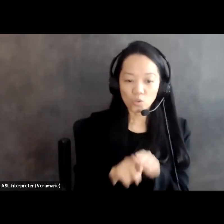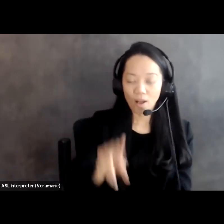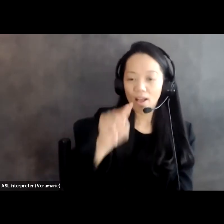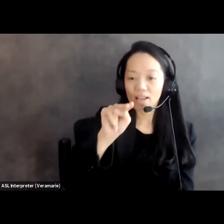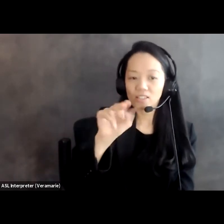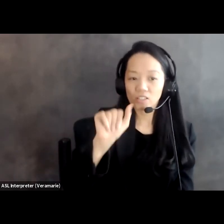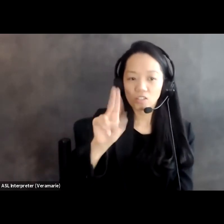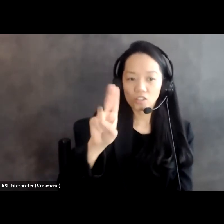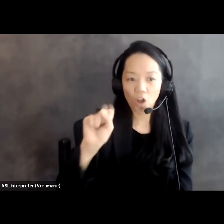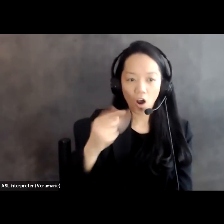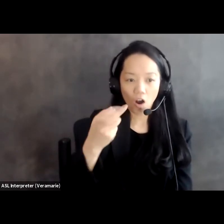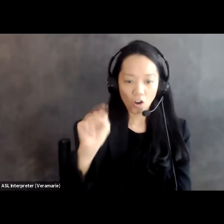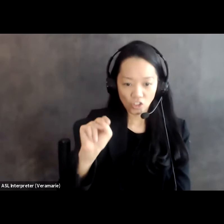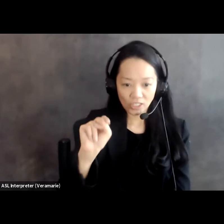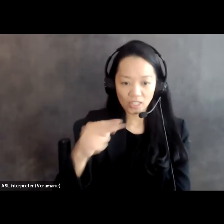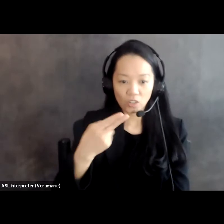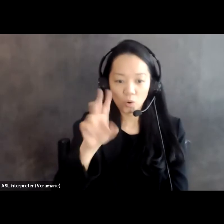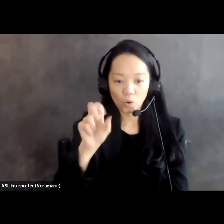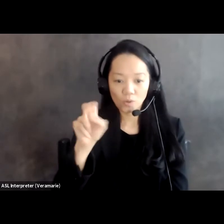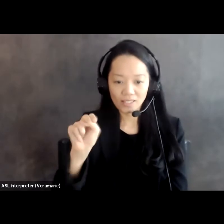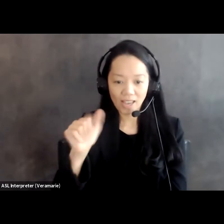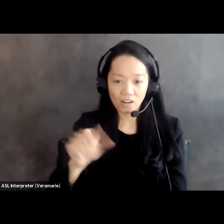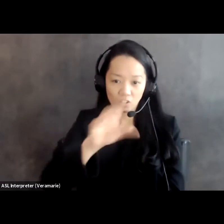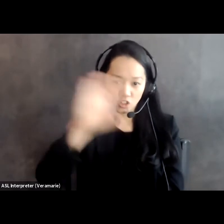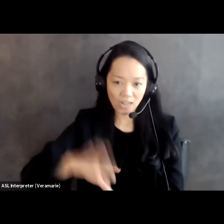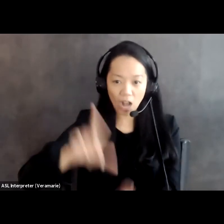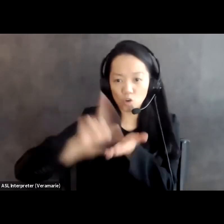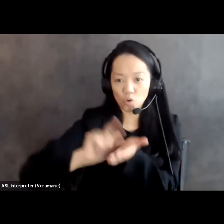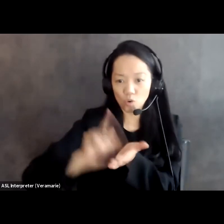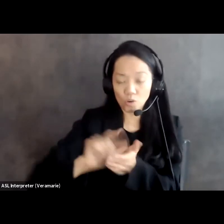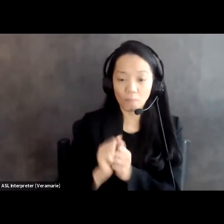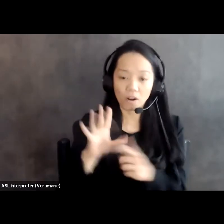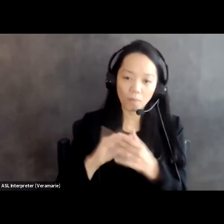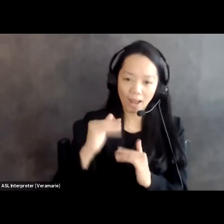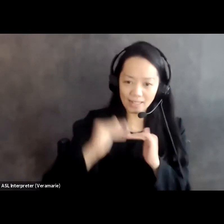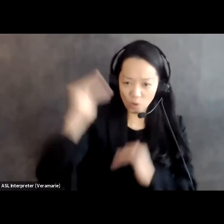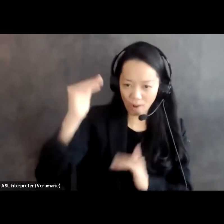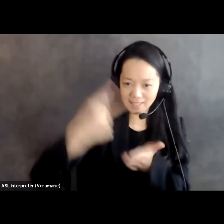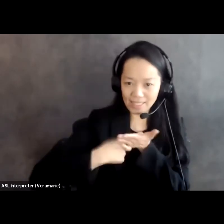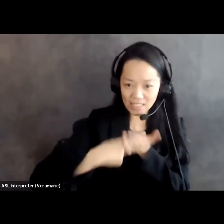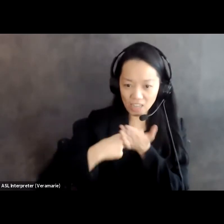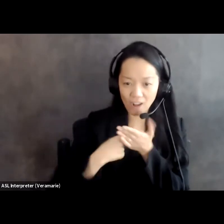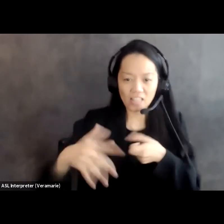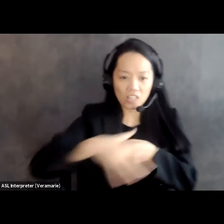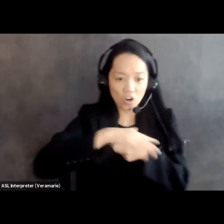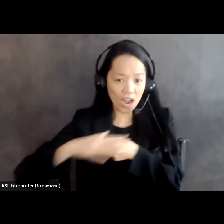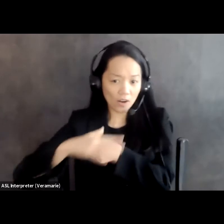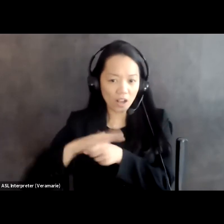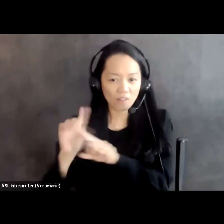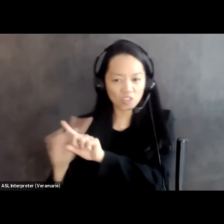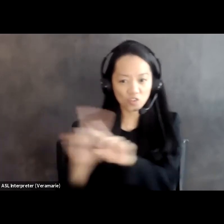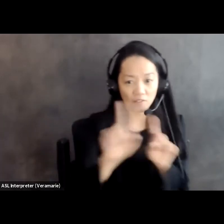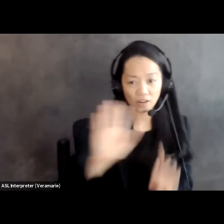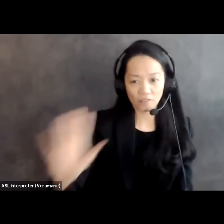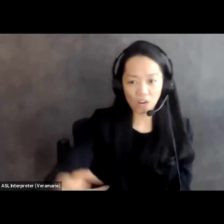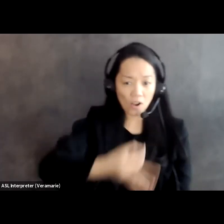Tribune, will each discuss the effects of systemic racism and inequality in their area of expertise